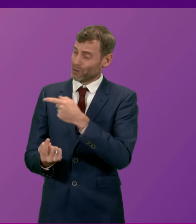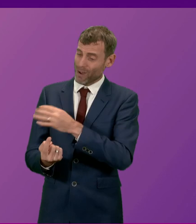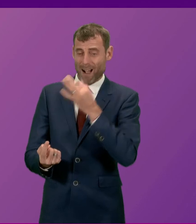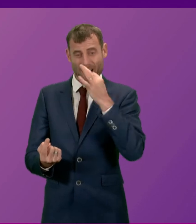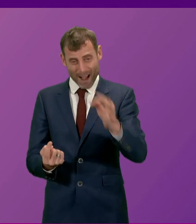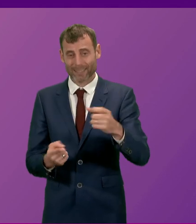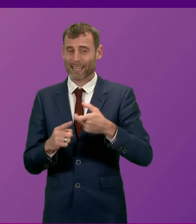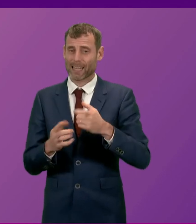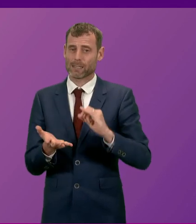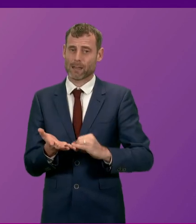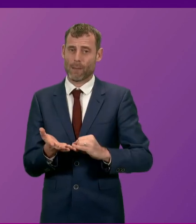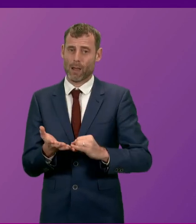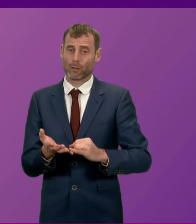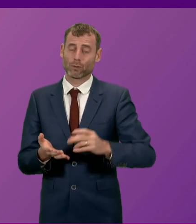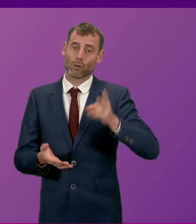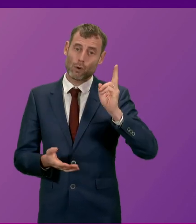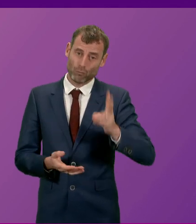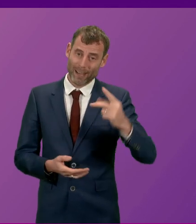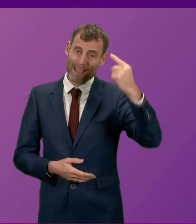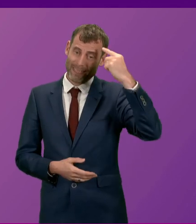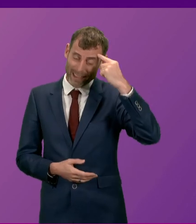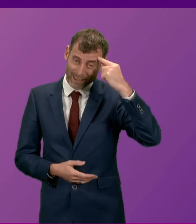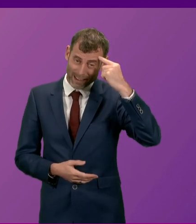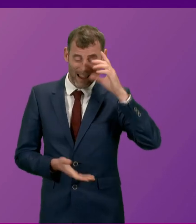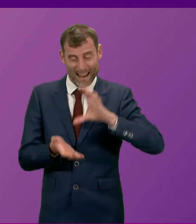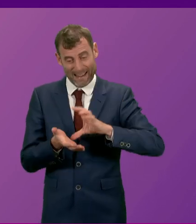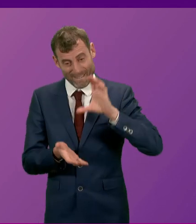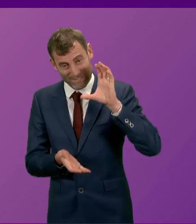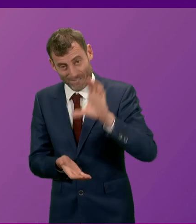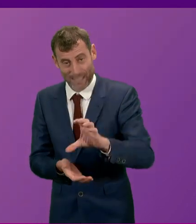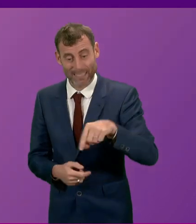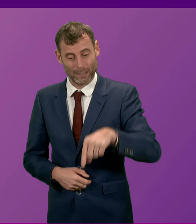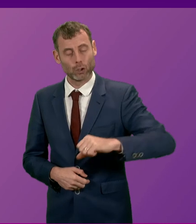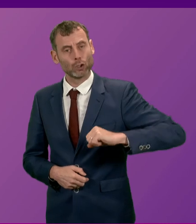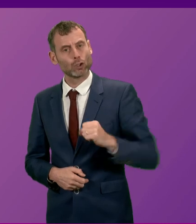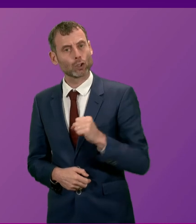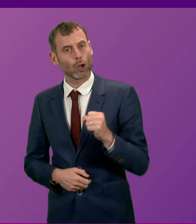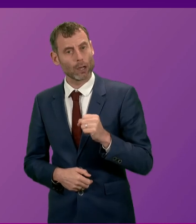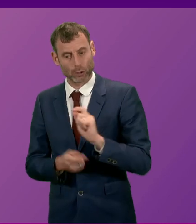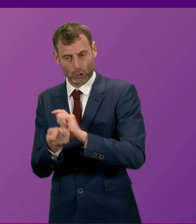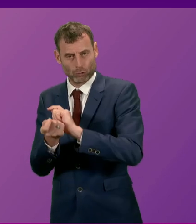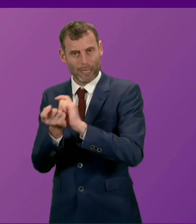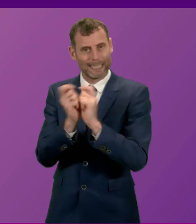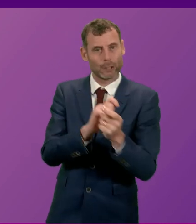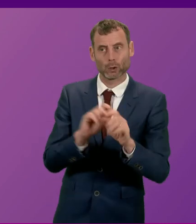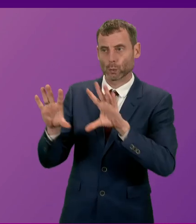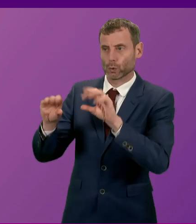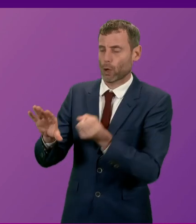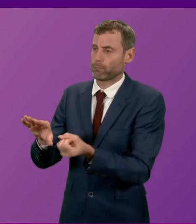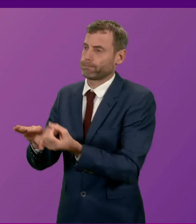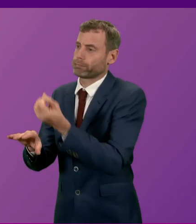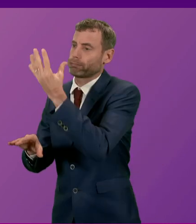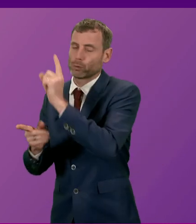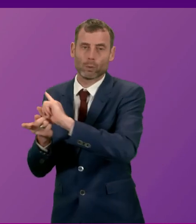to rethink and invest in Scotland's just transition? First Minister. Presiding Officer, the ACORN